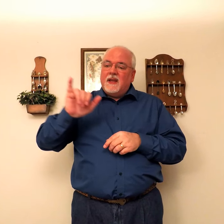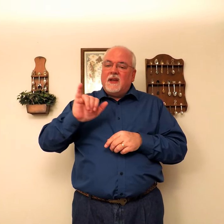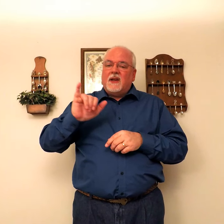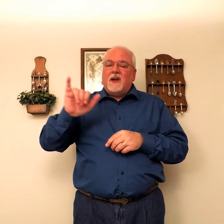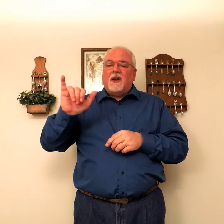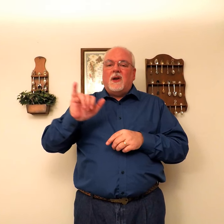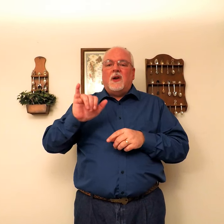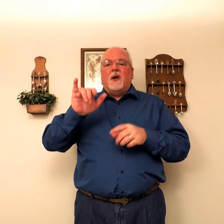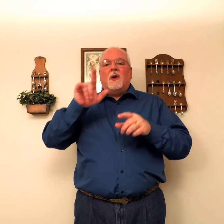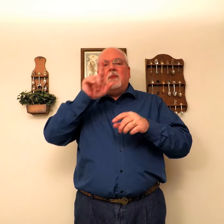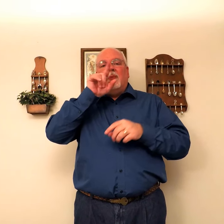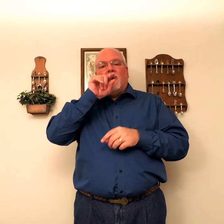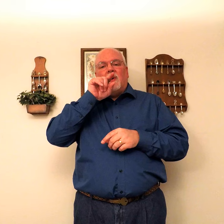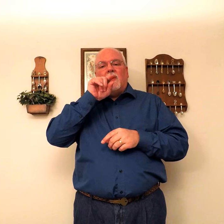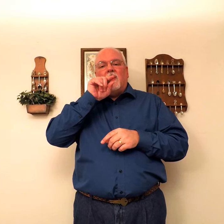Like a bird